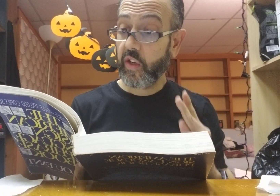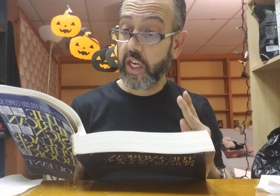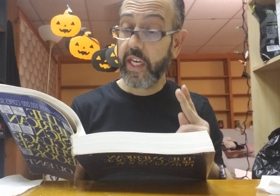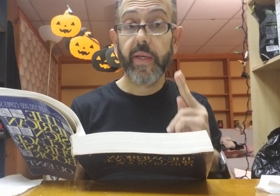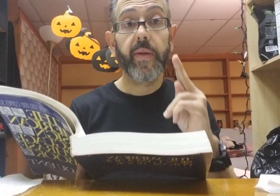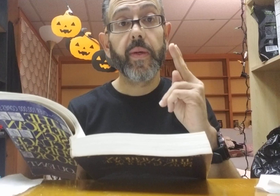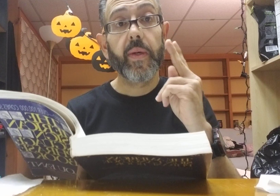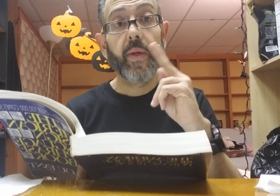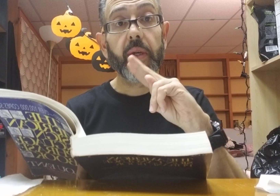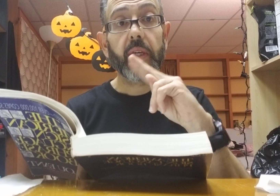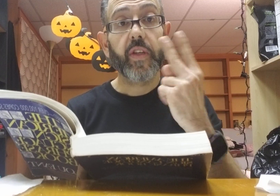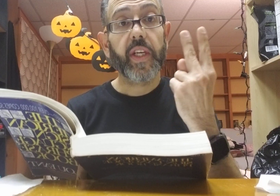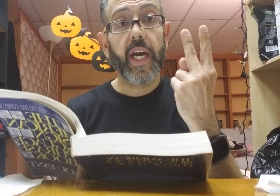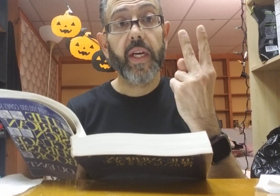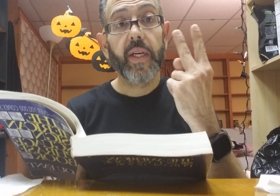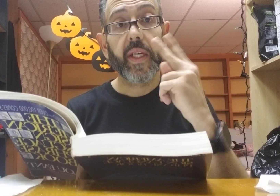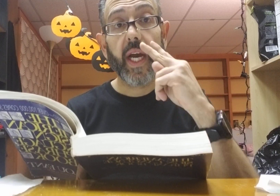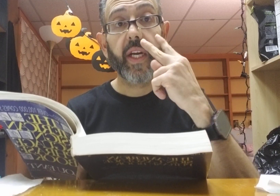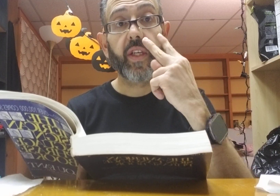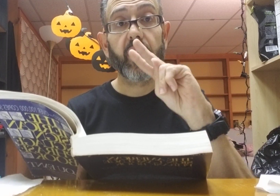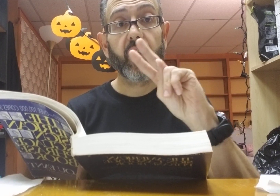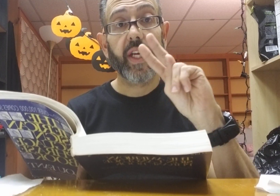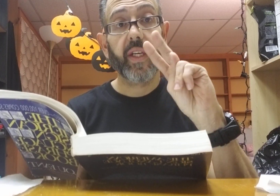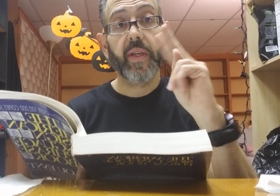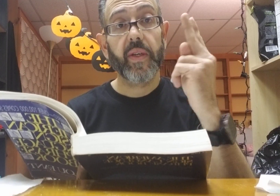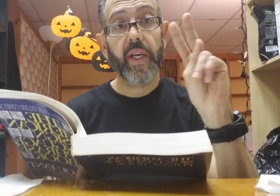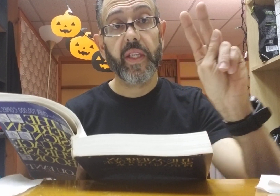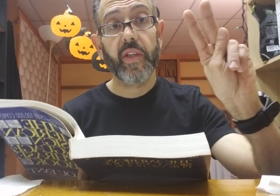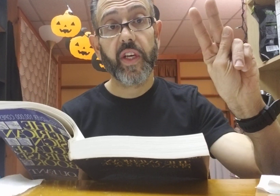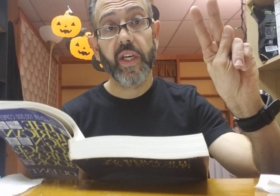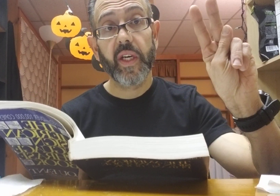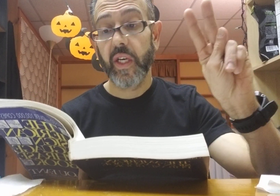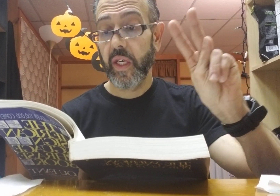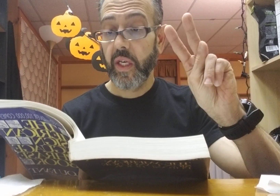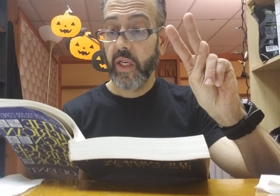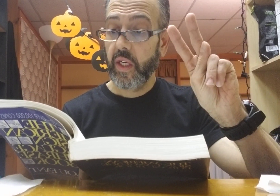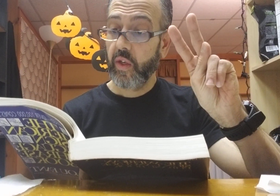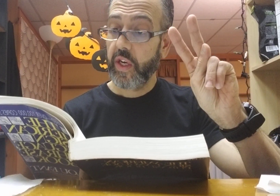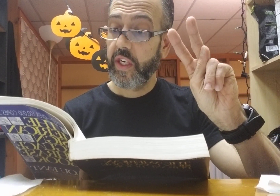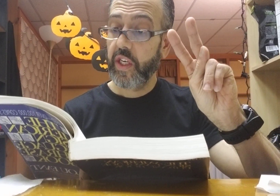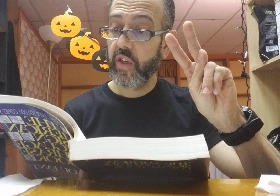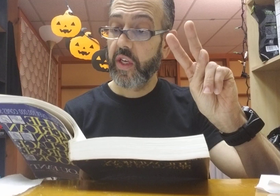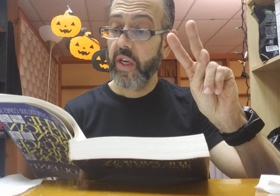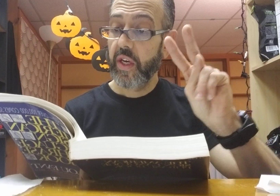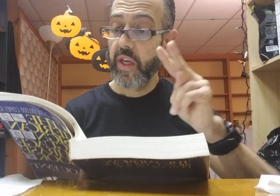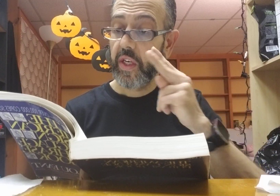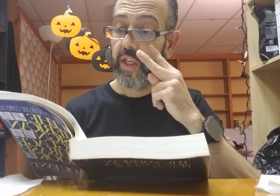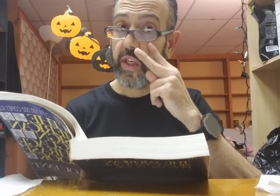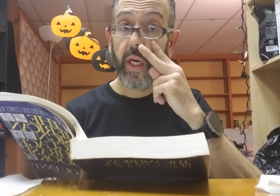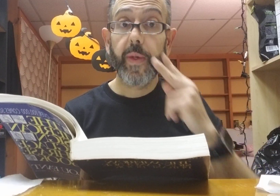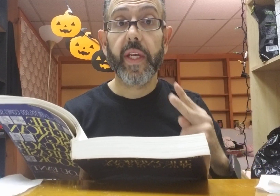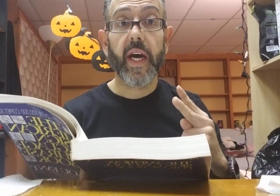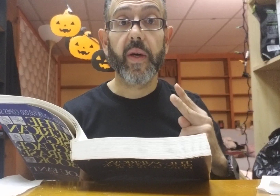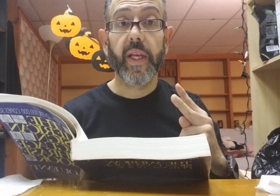see, because it kind of just, it's like this here. So you're just coming down like